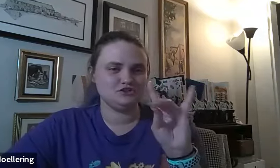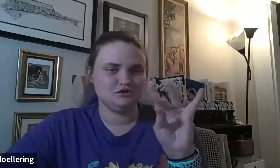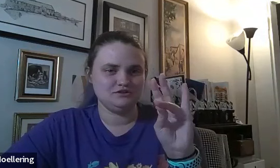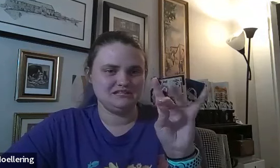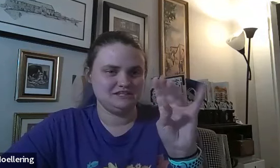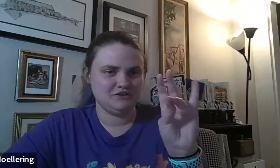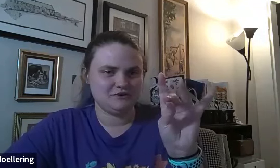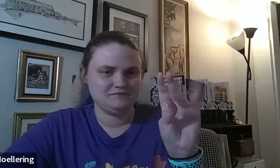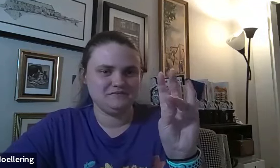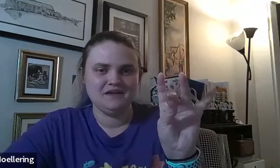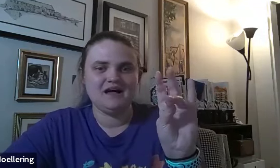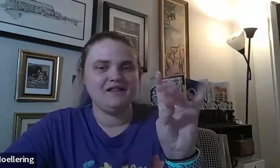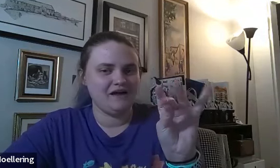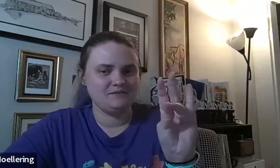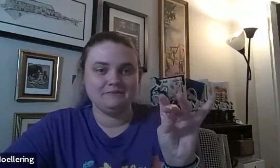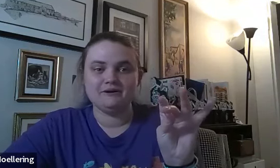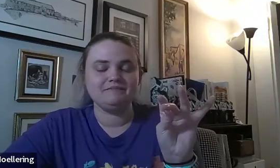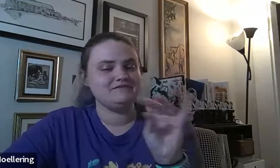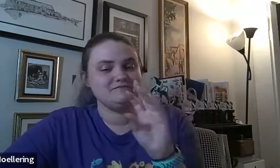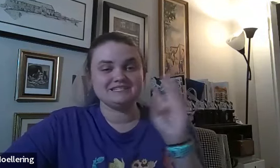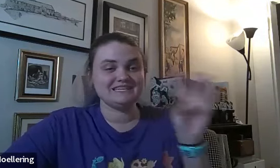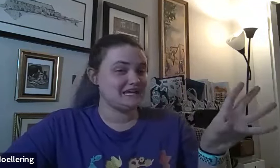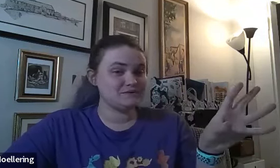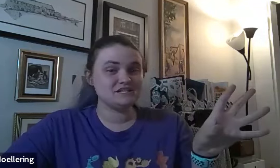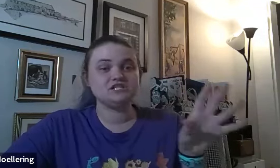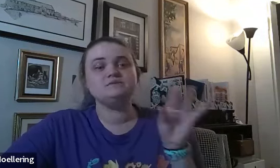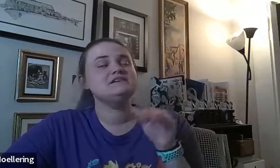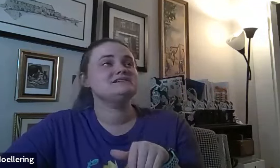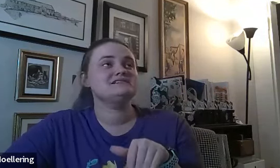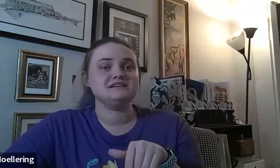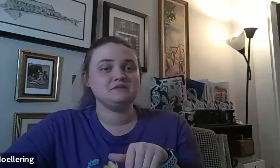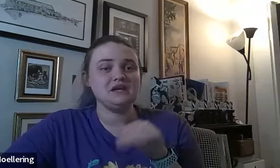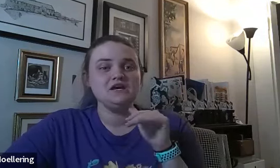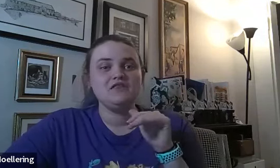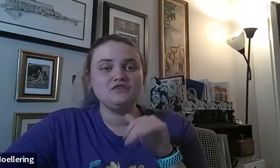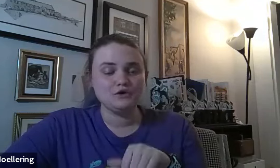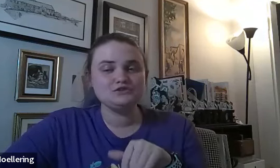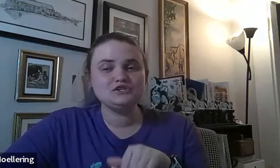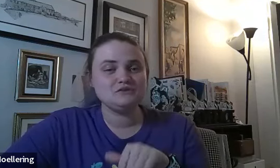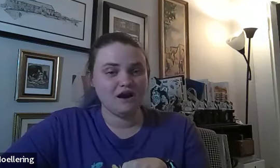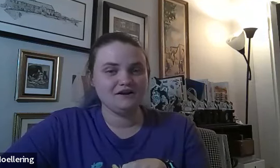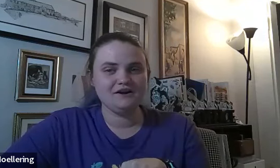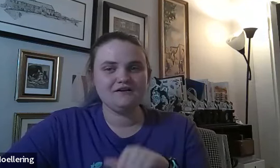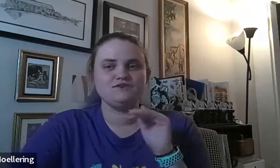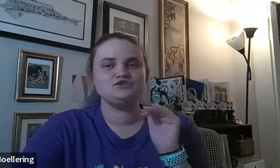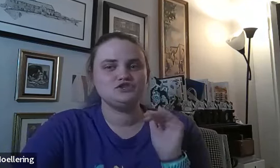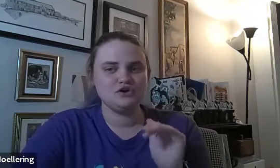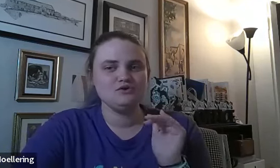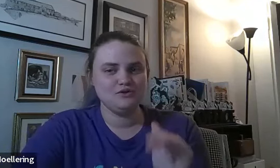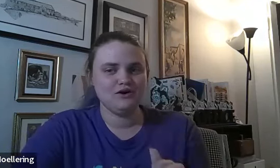so close to each other. A lot of people, and Miss Katie was here, she would say the exact same thing. Those two got her for so long